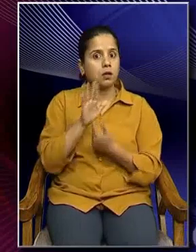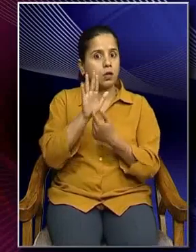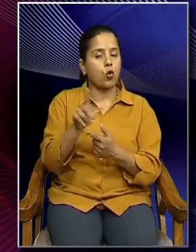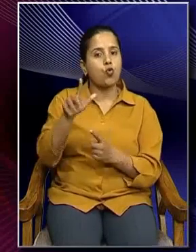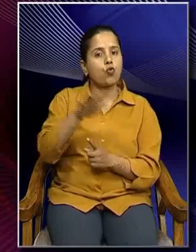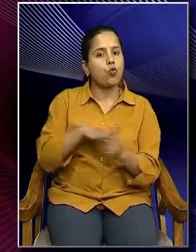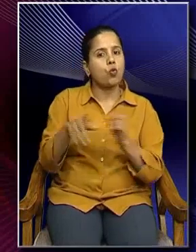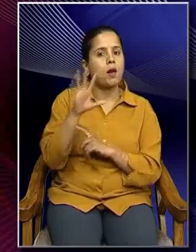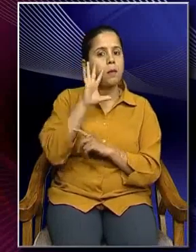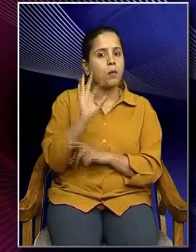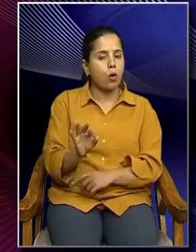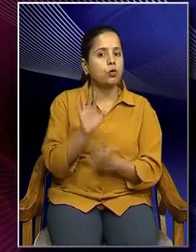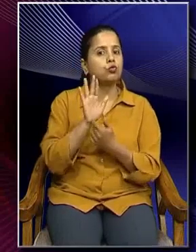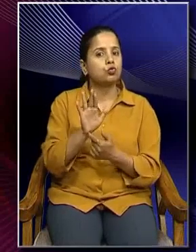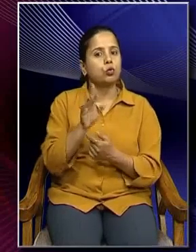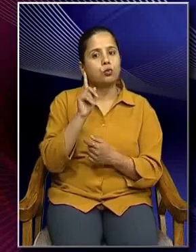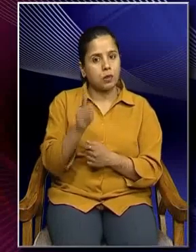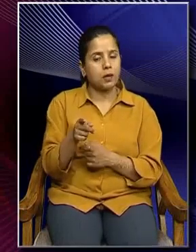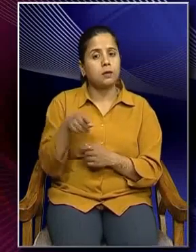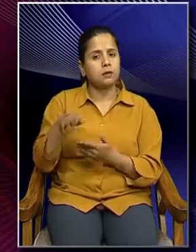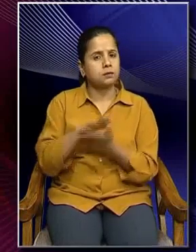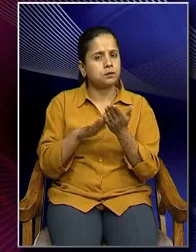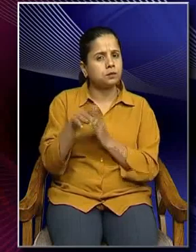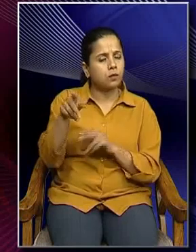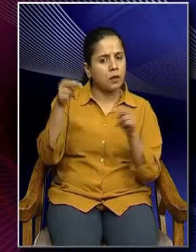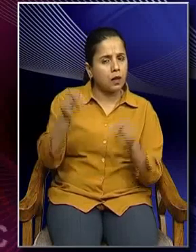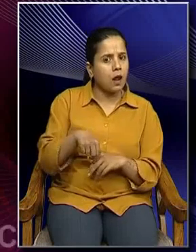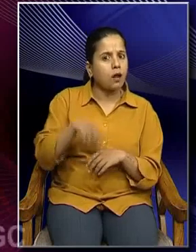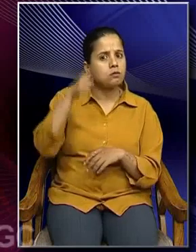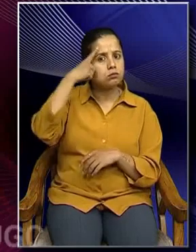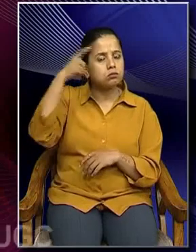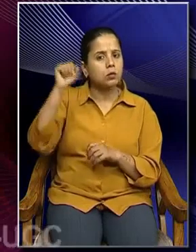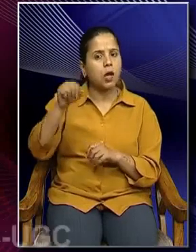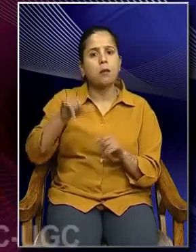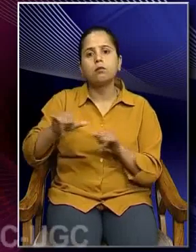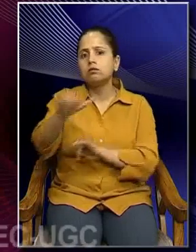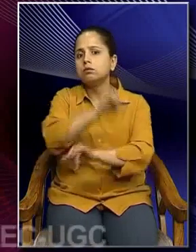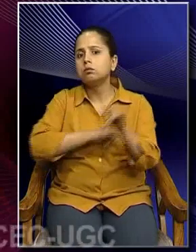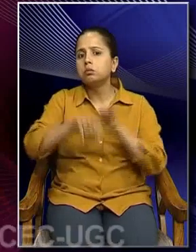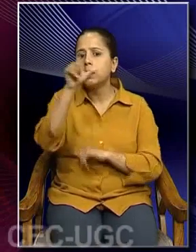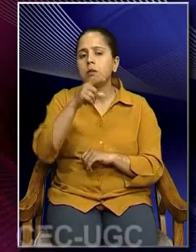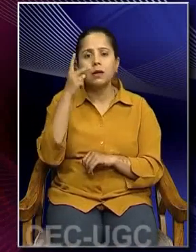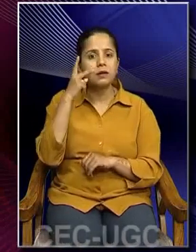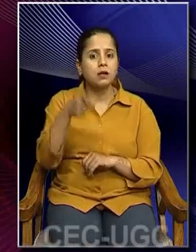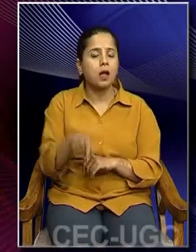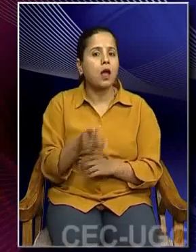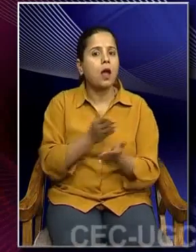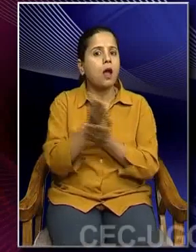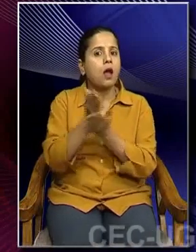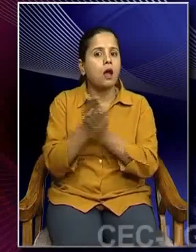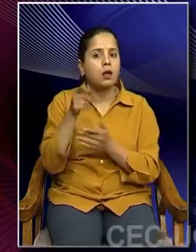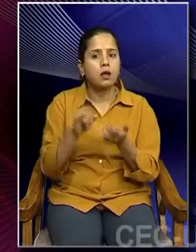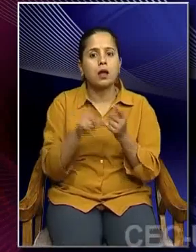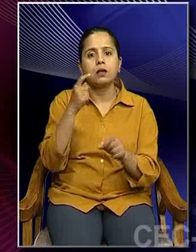locally relevant indicators based on the needs and aspiration of the common public. This is the approach through which SDG